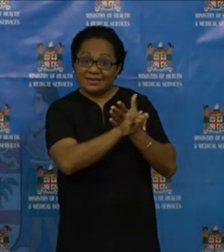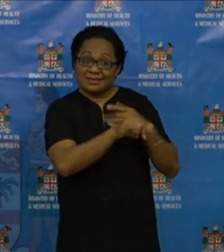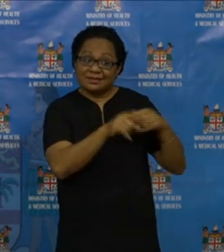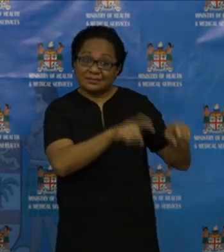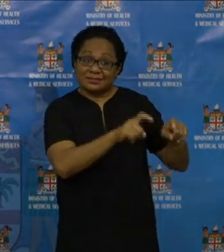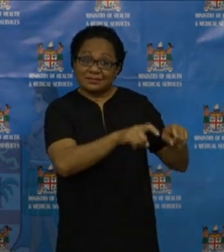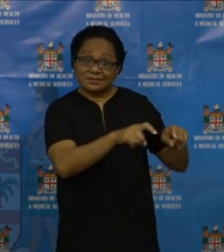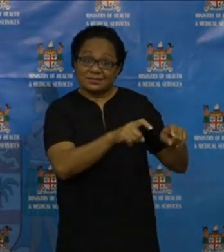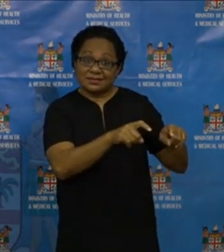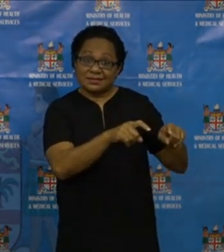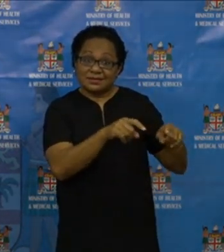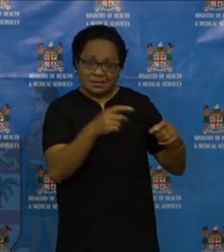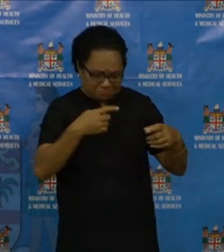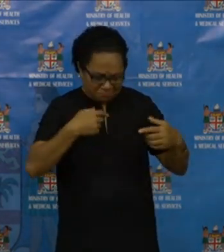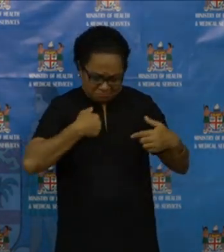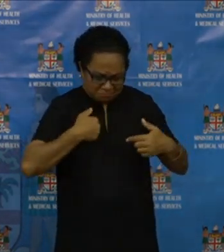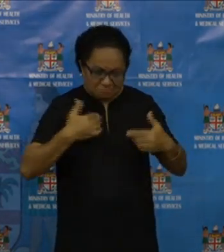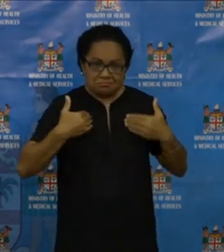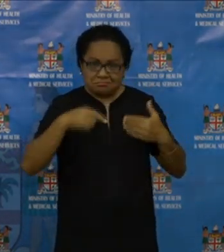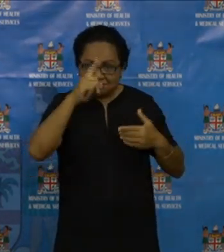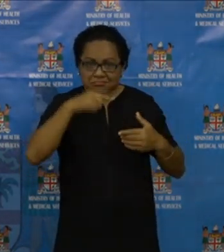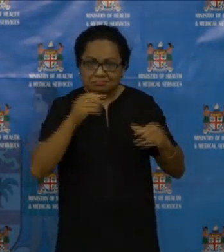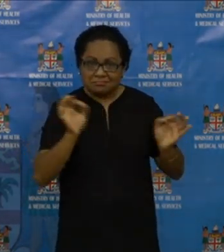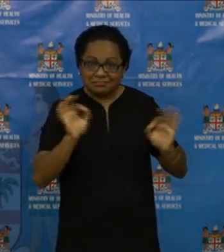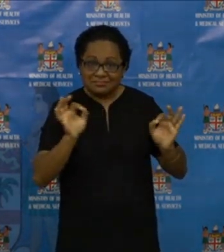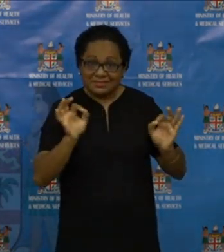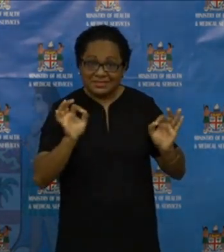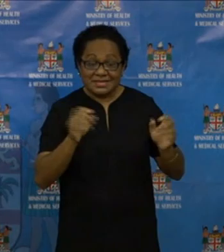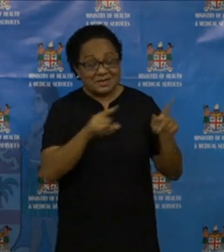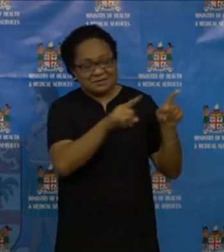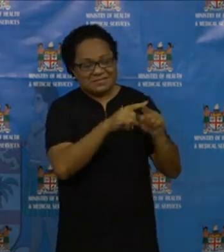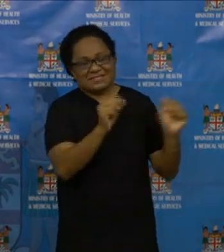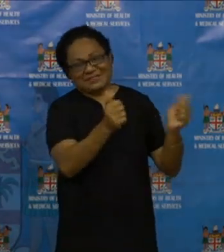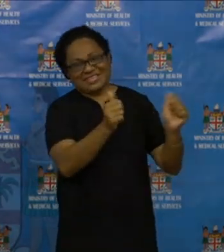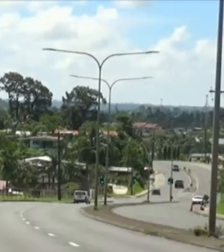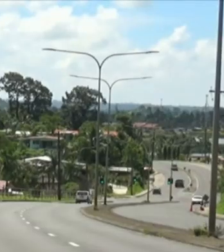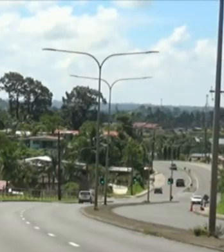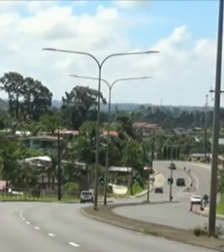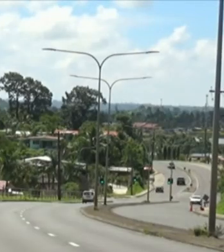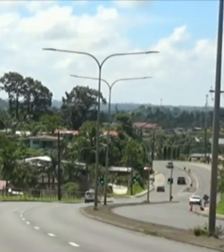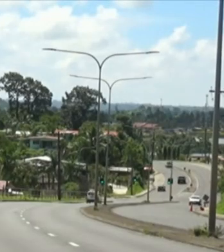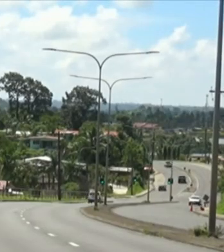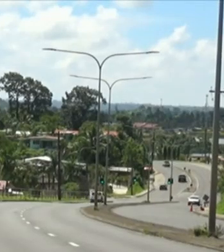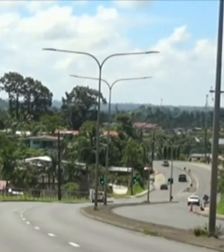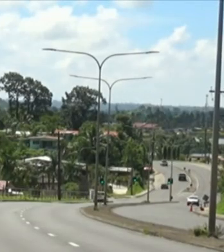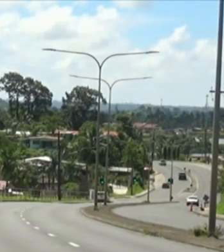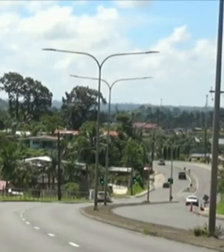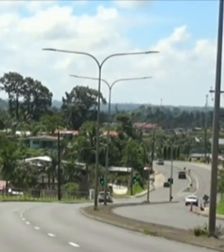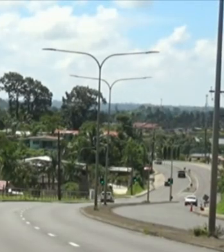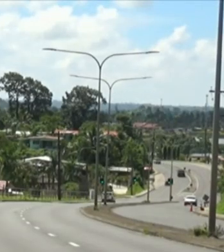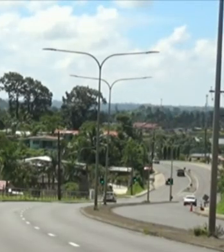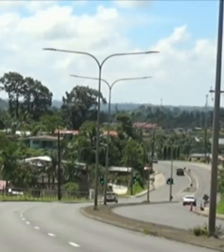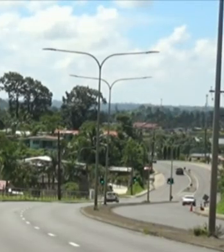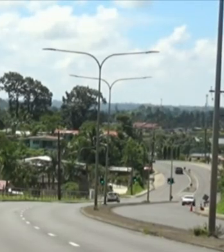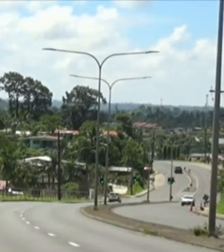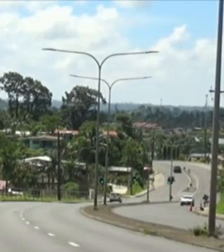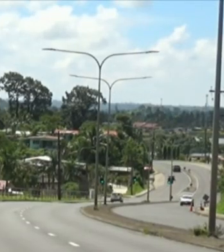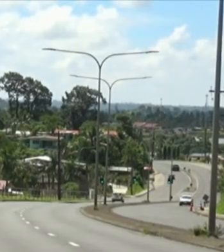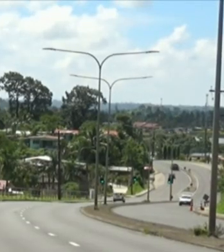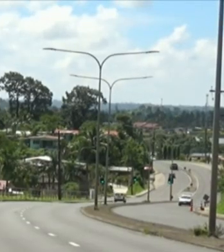you don't have any symptoms of COVID-19, you can end your period of home isolation from today, Wednesday, 11th